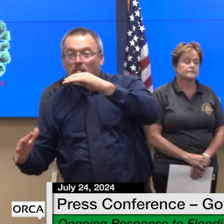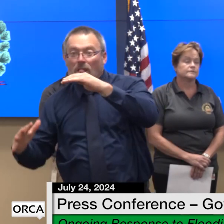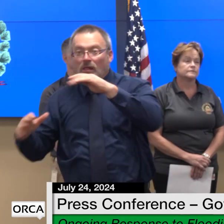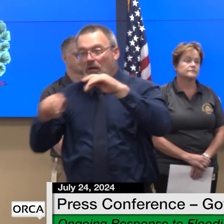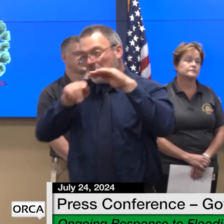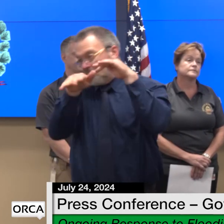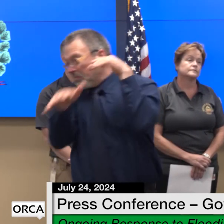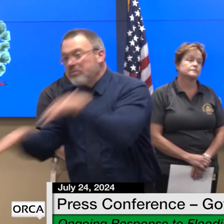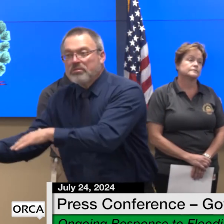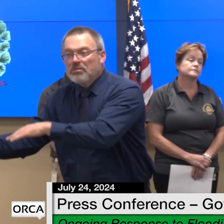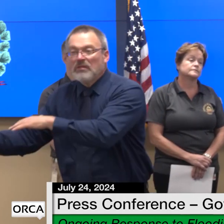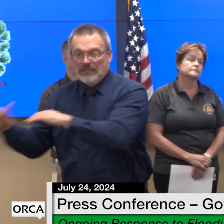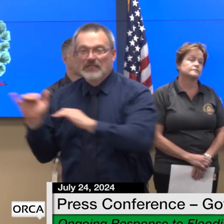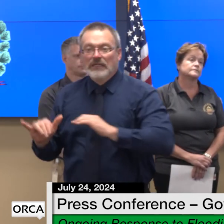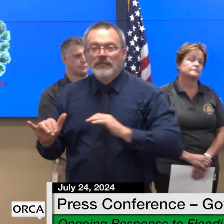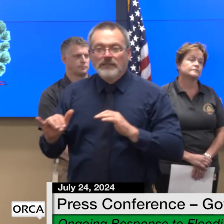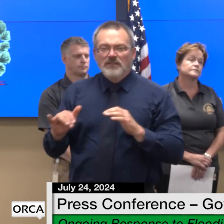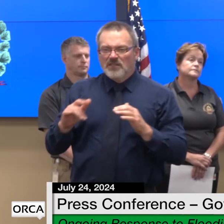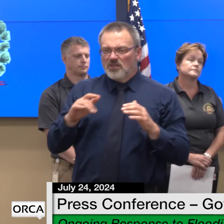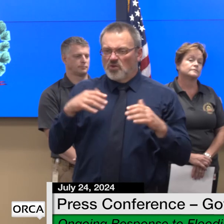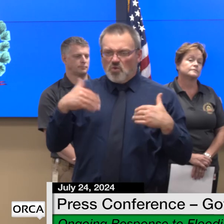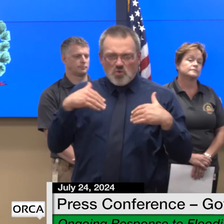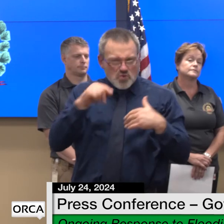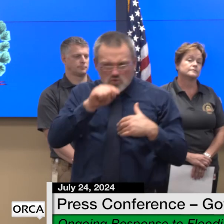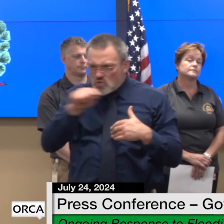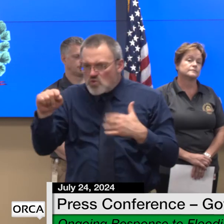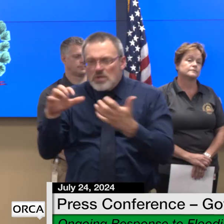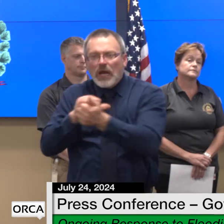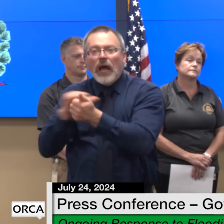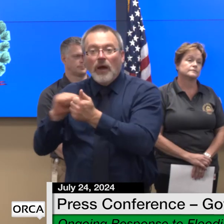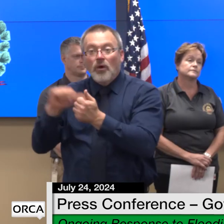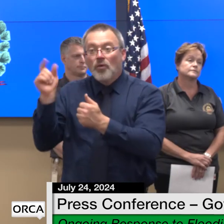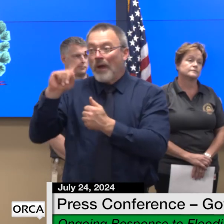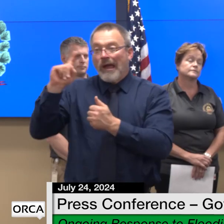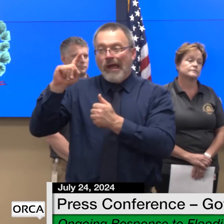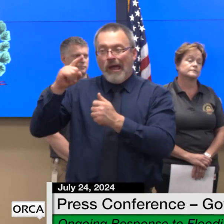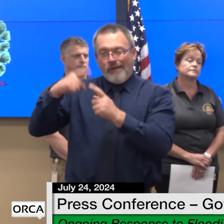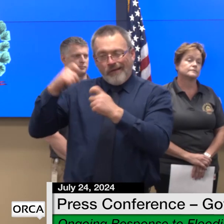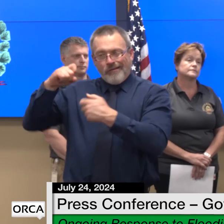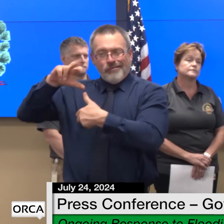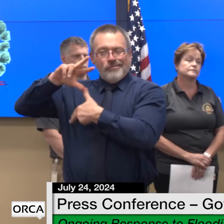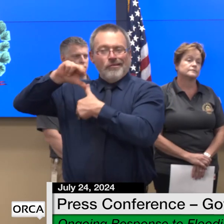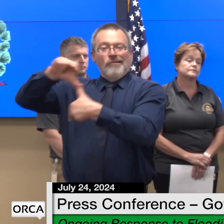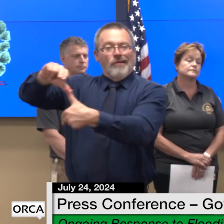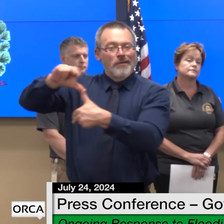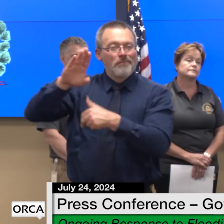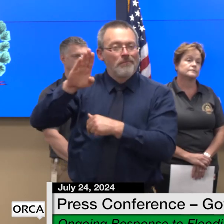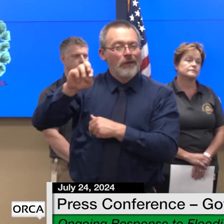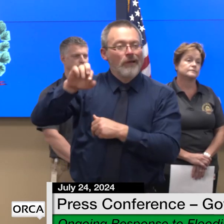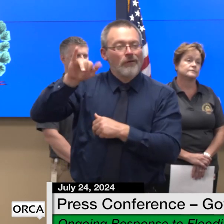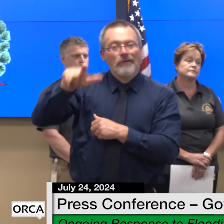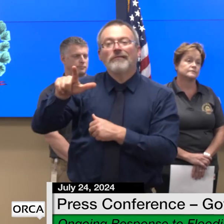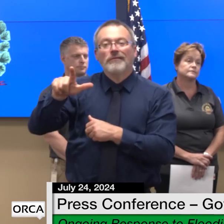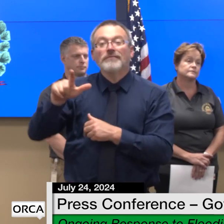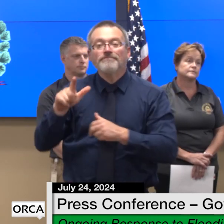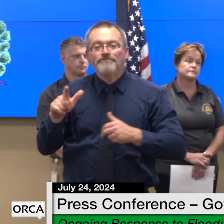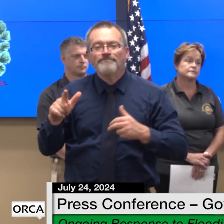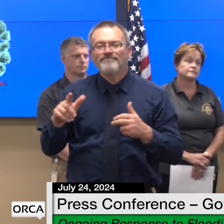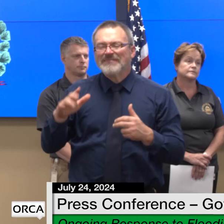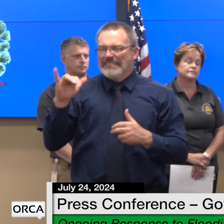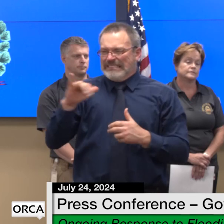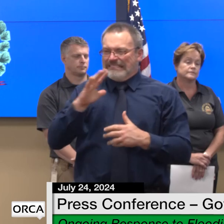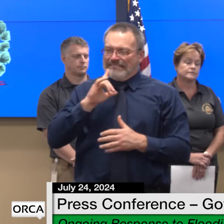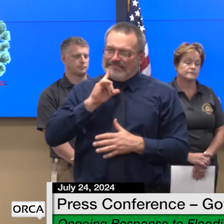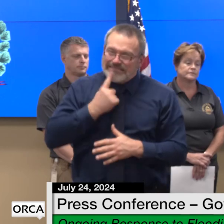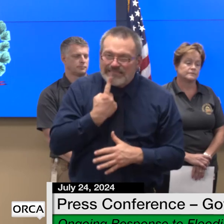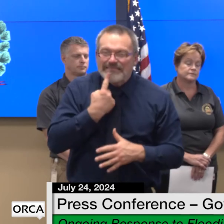mudslides, and other damage from Hurricane Beryl, Vermont sustained severe damage to its